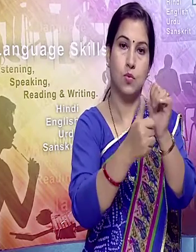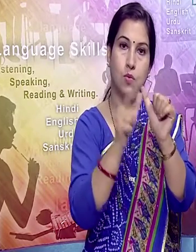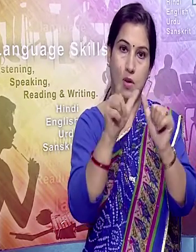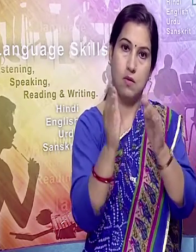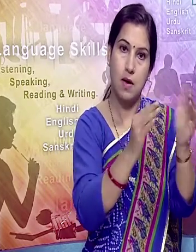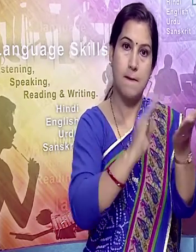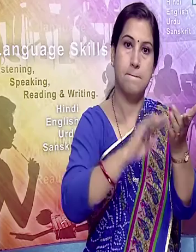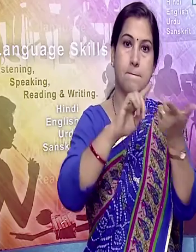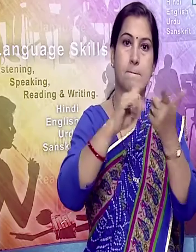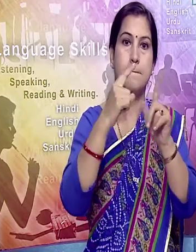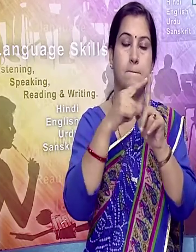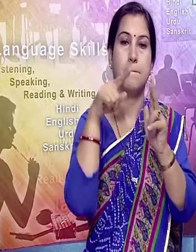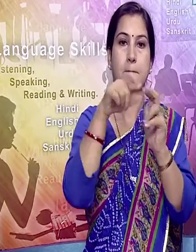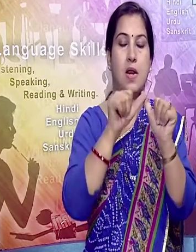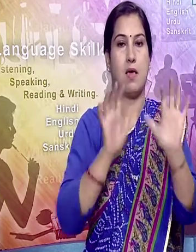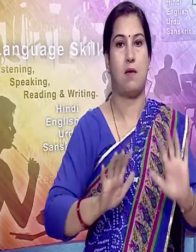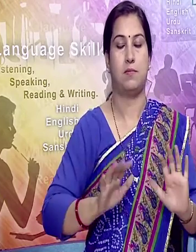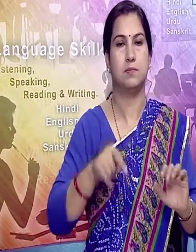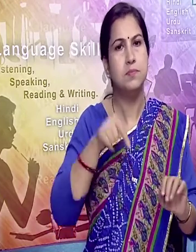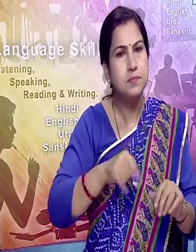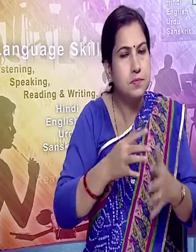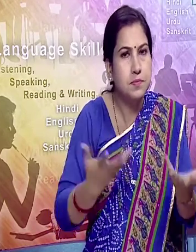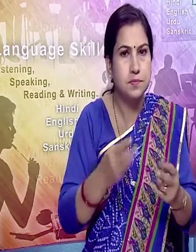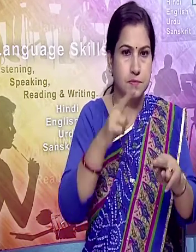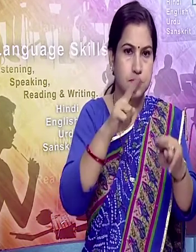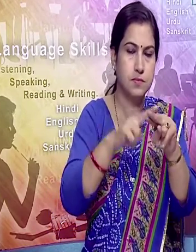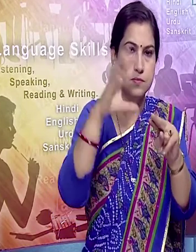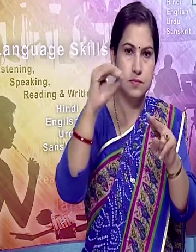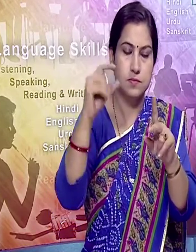So that is a physiological impact of the food.